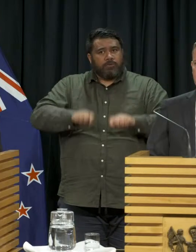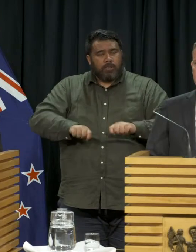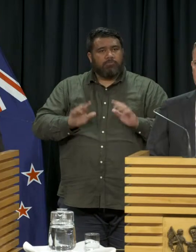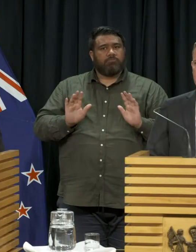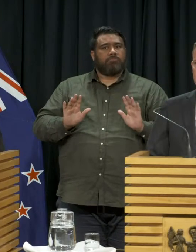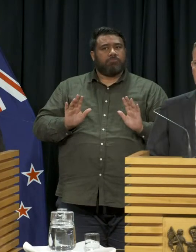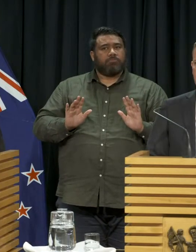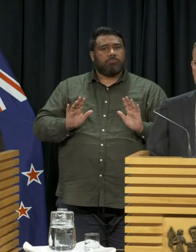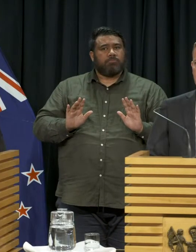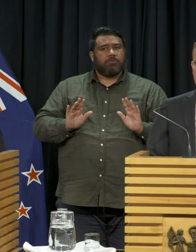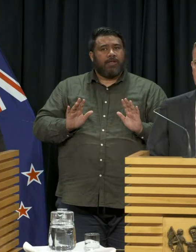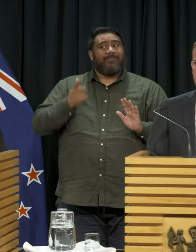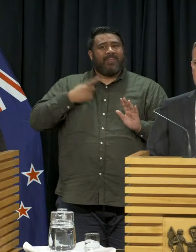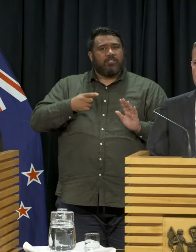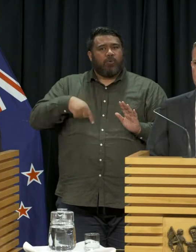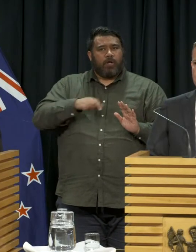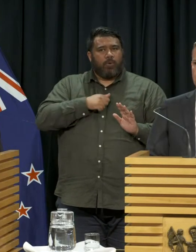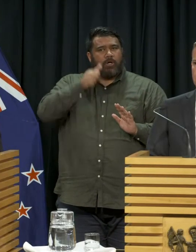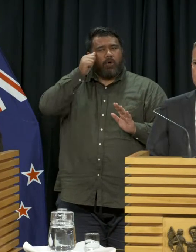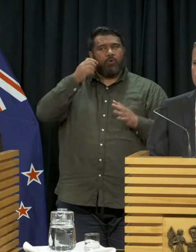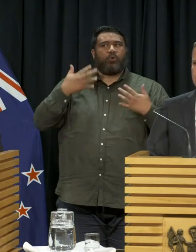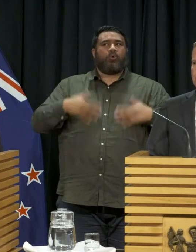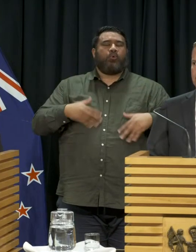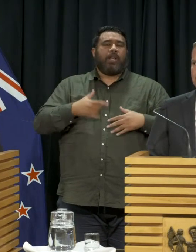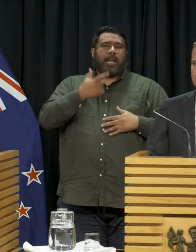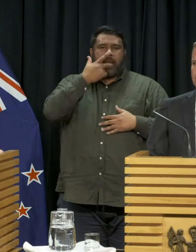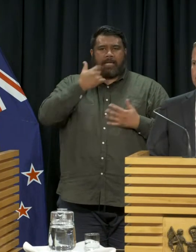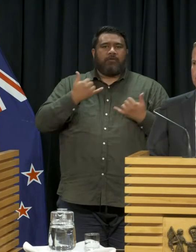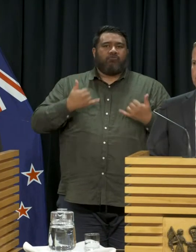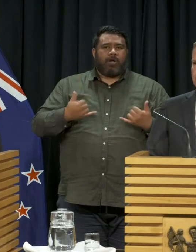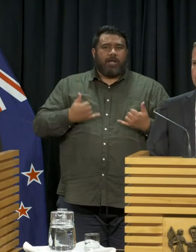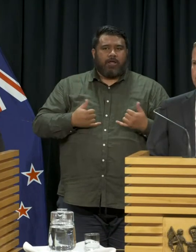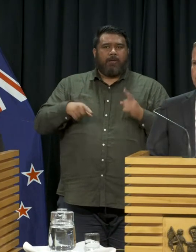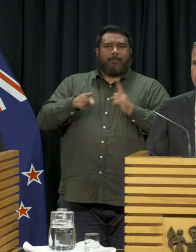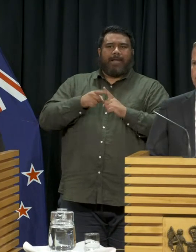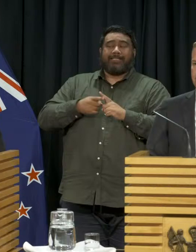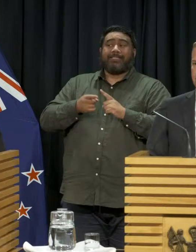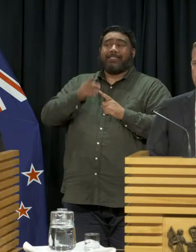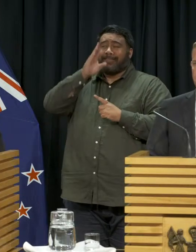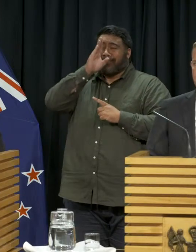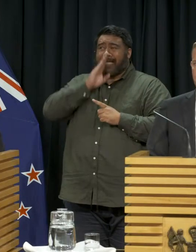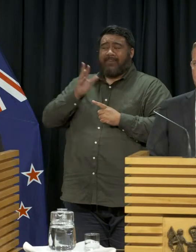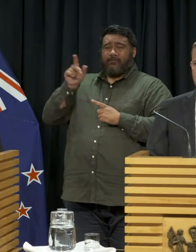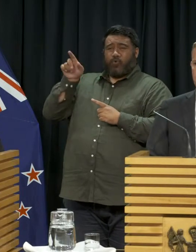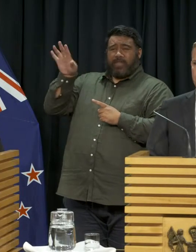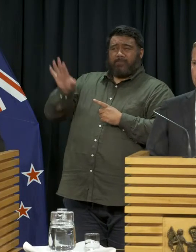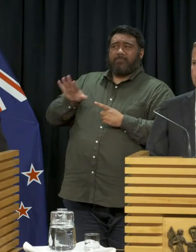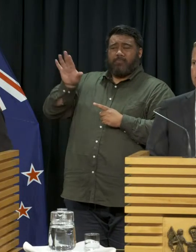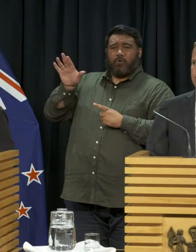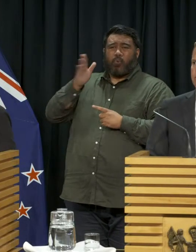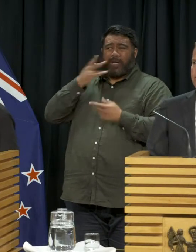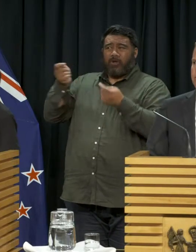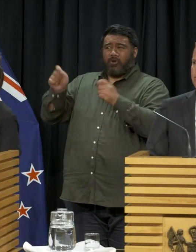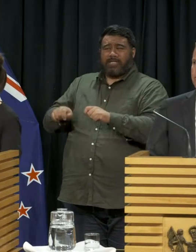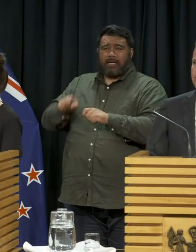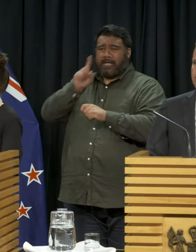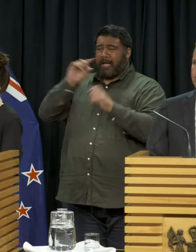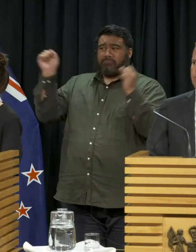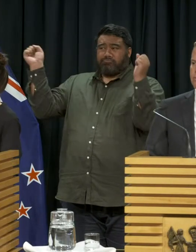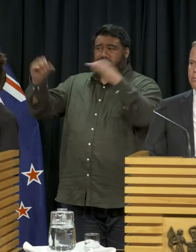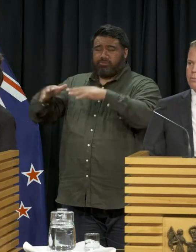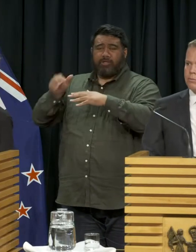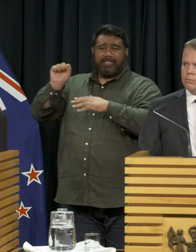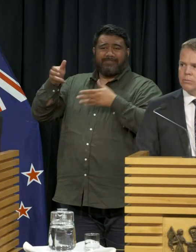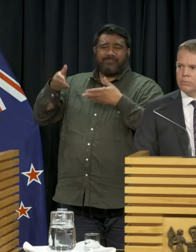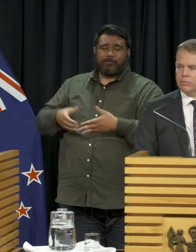added appreciation for all New Zealanders who understand how sad it is when that's not a possibility. The final count in the Samoa election